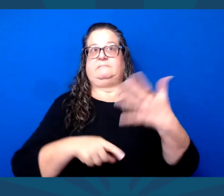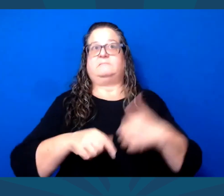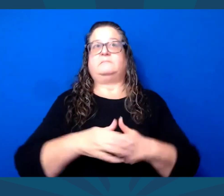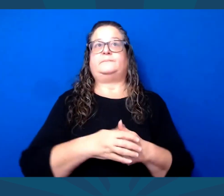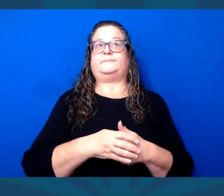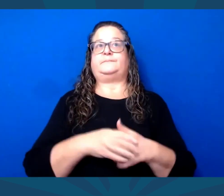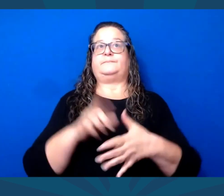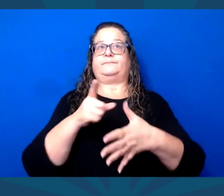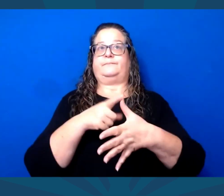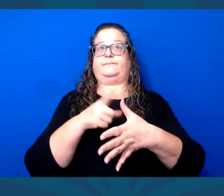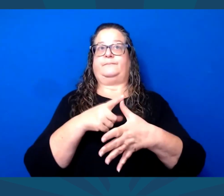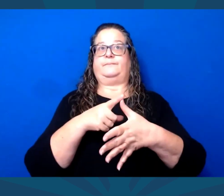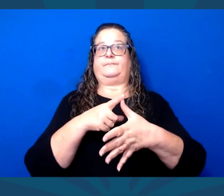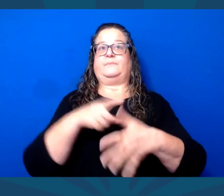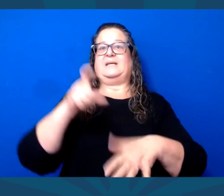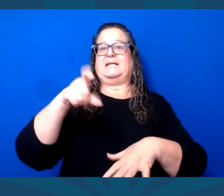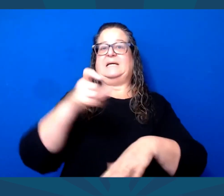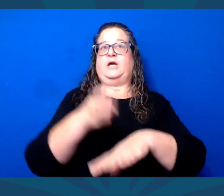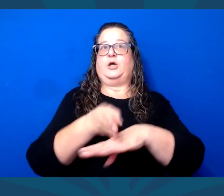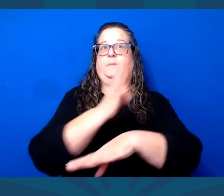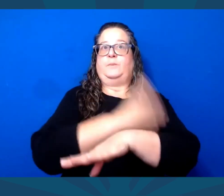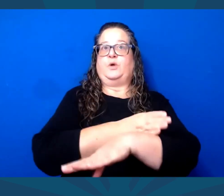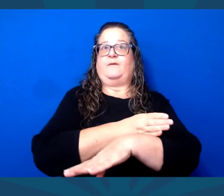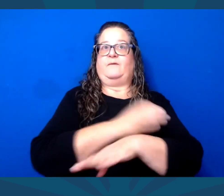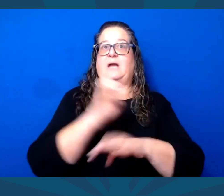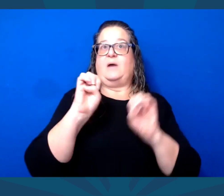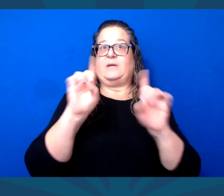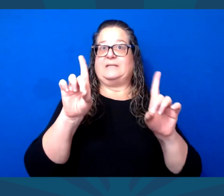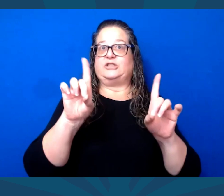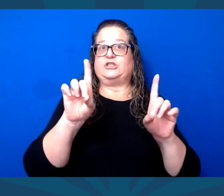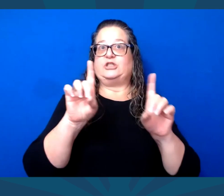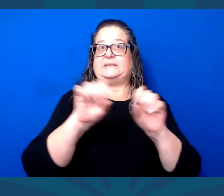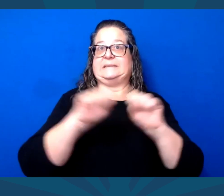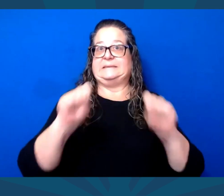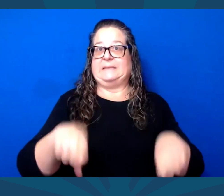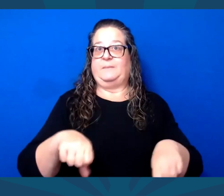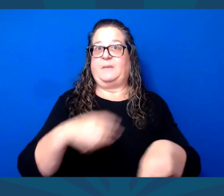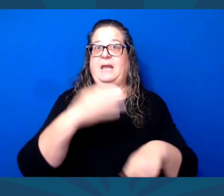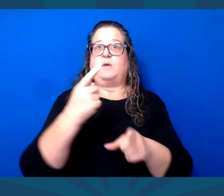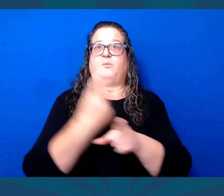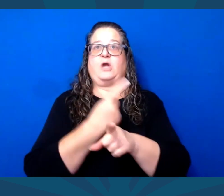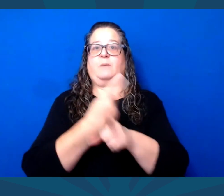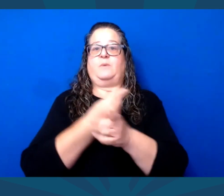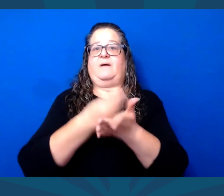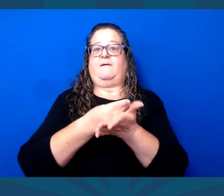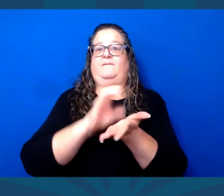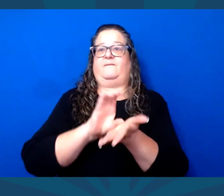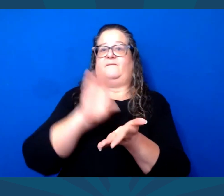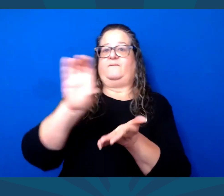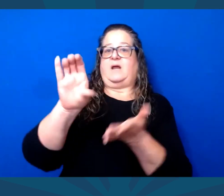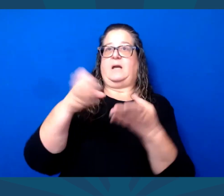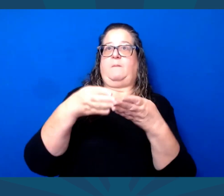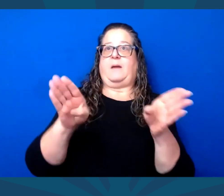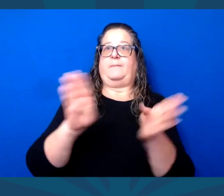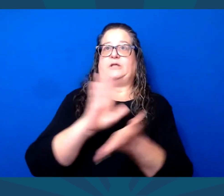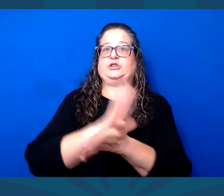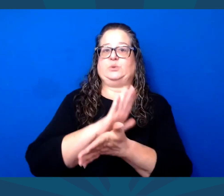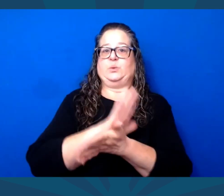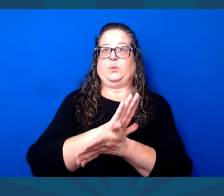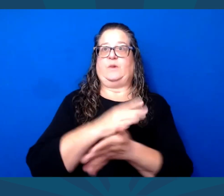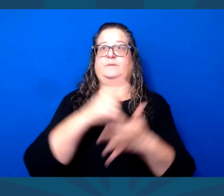These are the things that I am passionate about. 1, we need to improve our education system